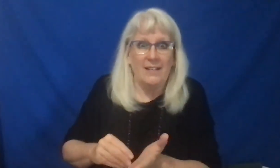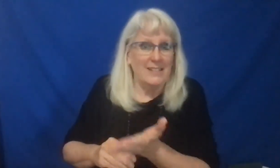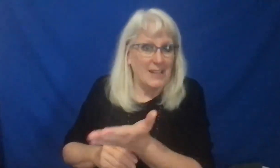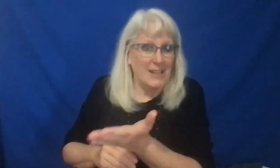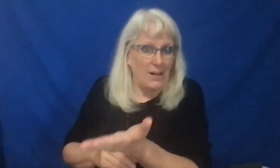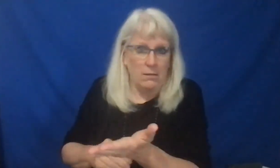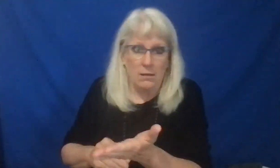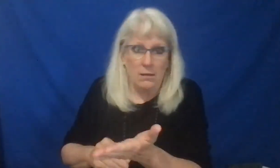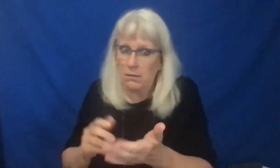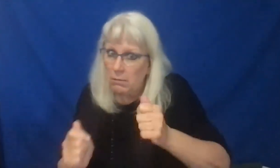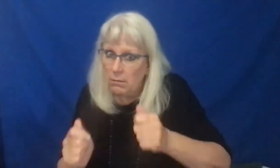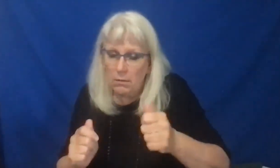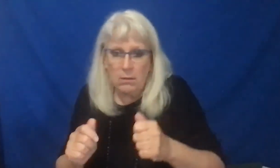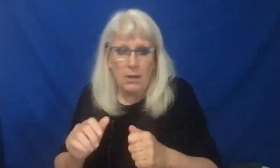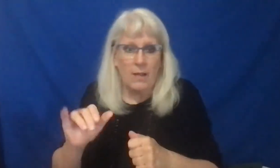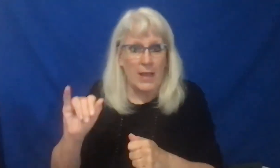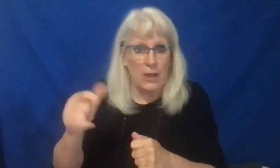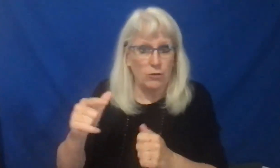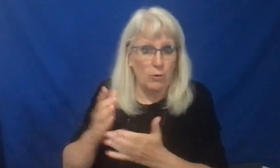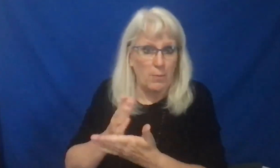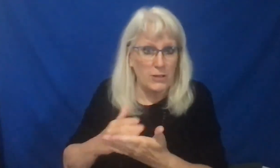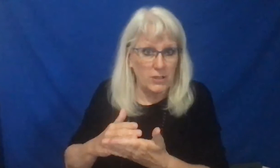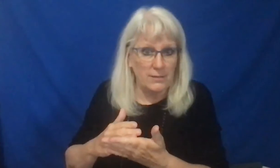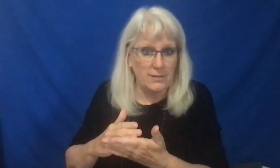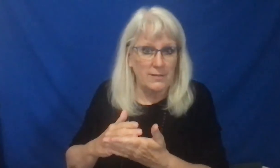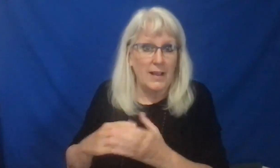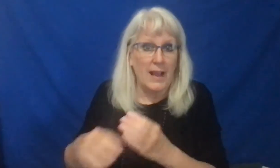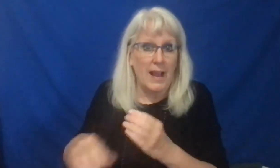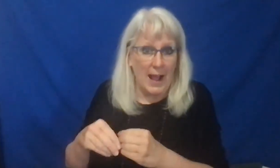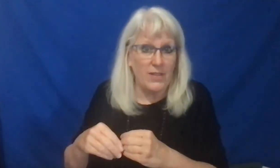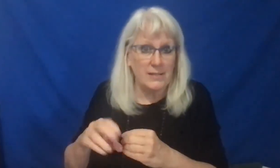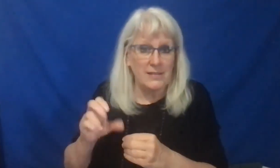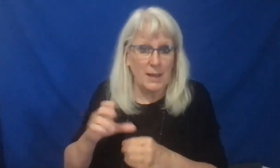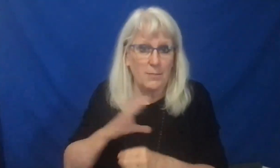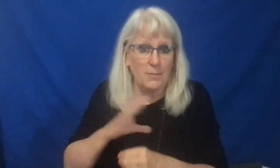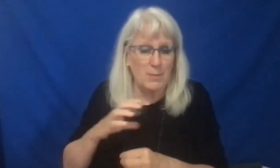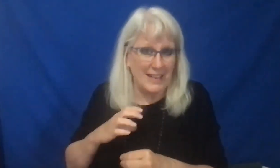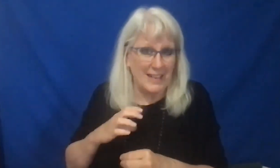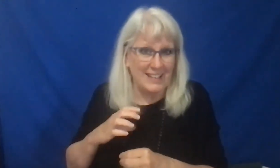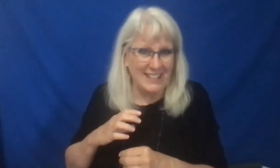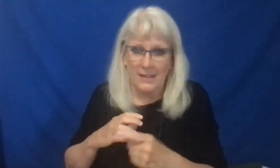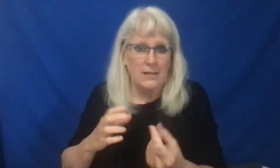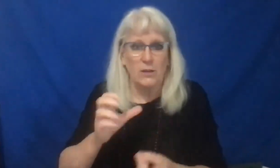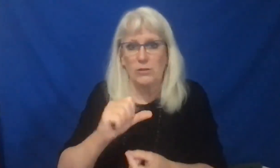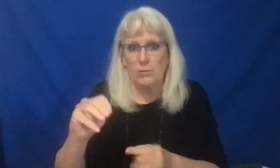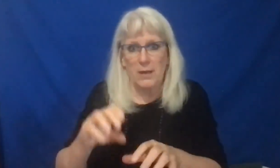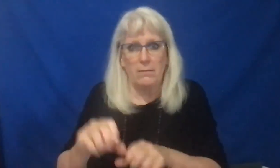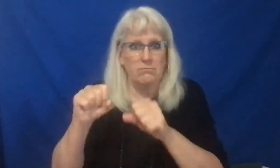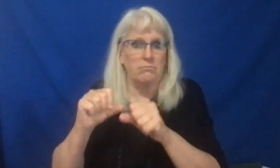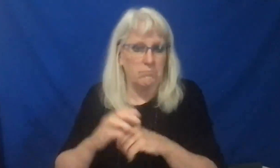the intergroup budget to add this subcommittee as a new line item, to picking the social media platform we proceed with, was presented to the